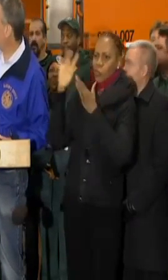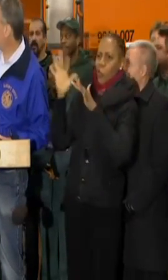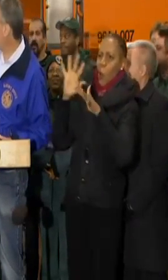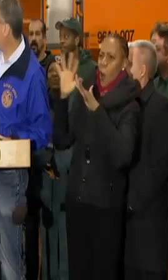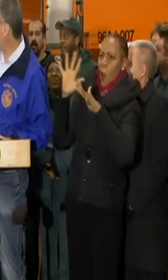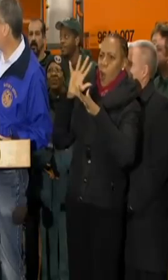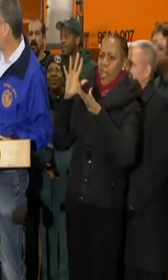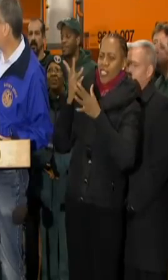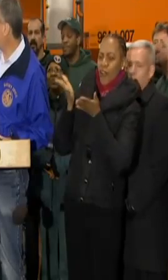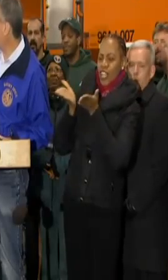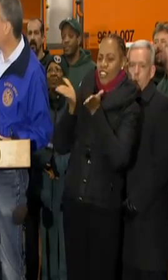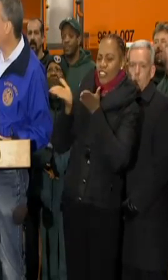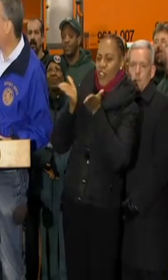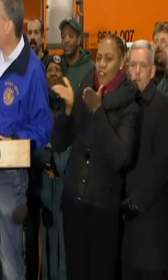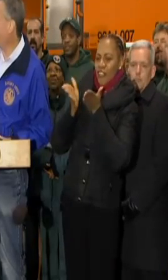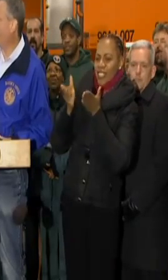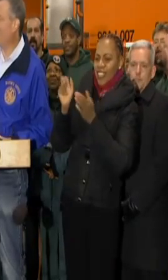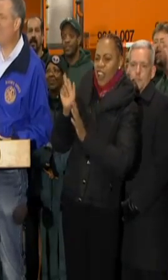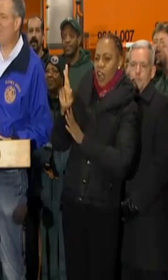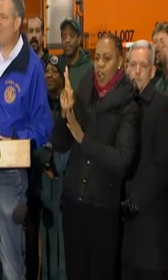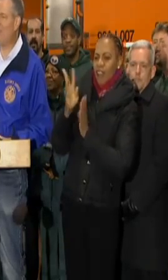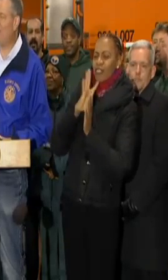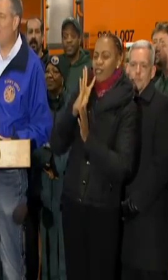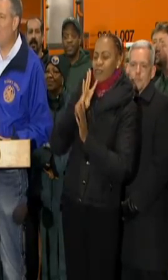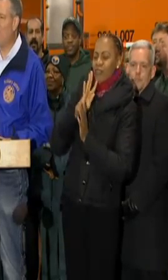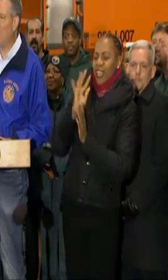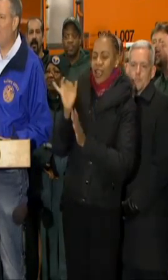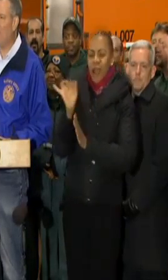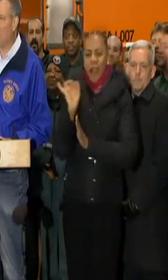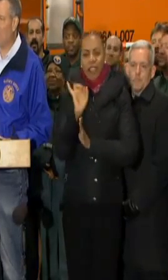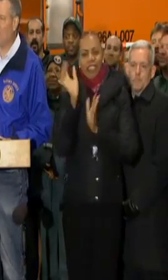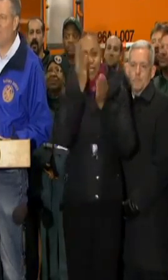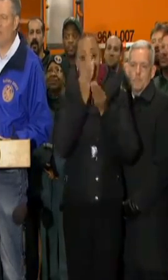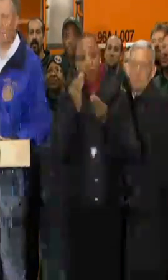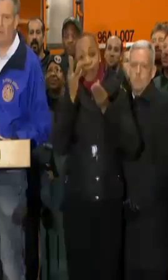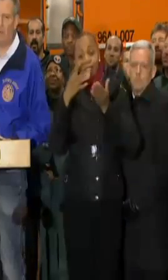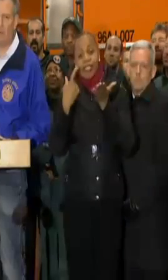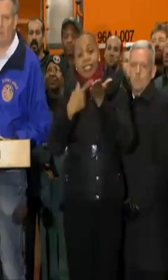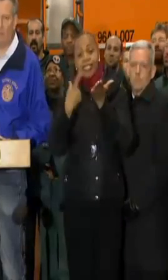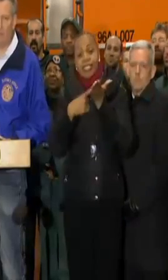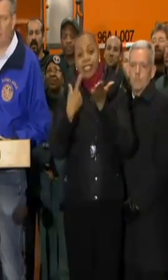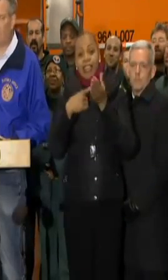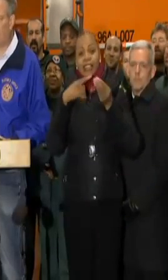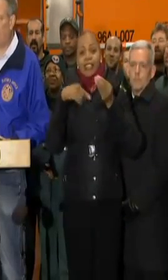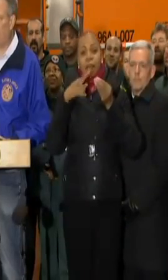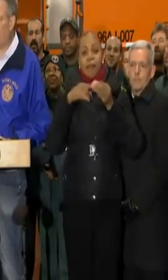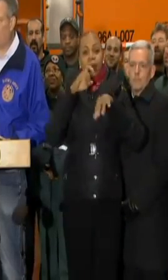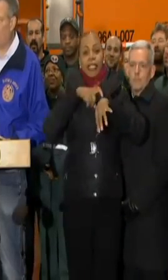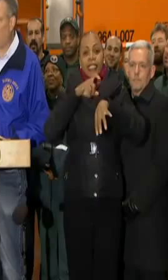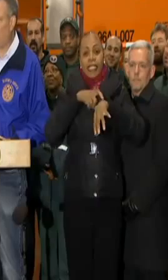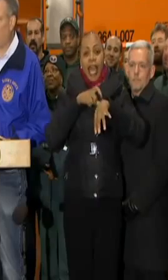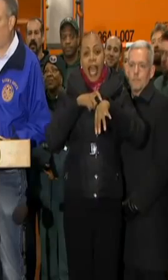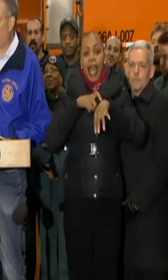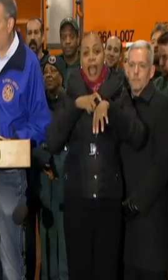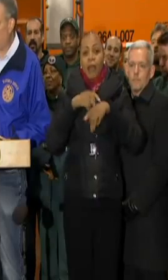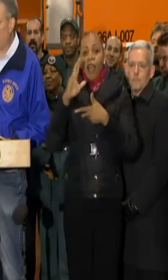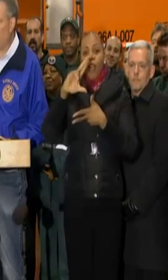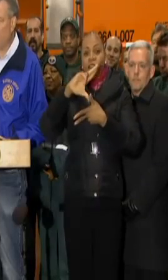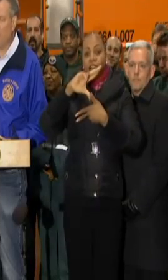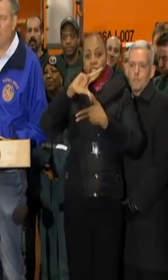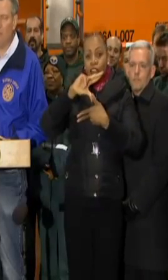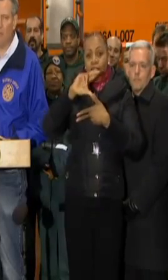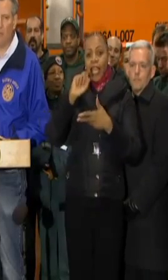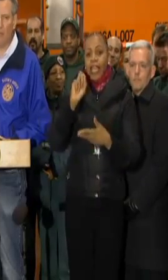they're servicing their vehicle as we speak. I can also tell you, I talked about it around the time of Sandy, but I want to repeat it again